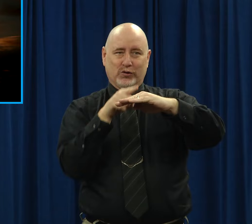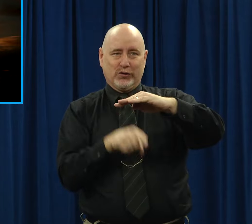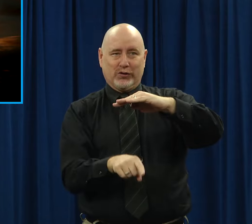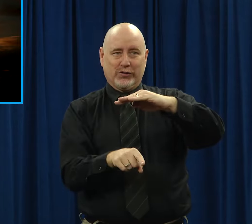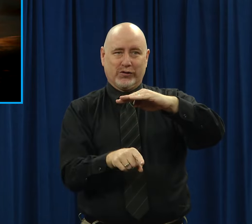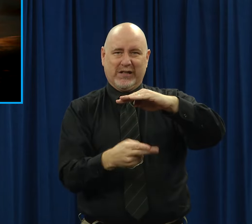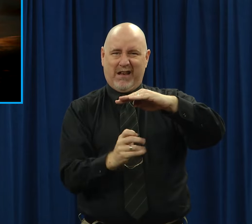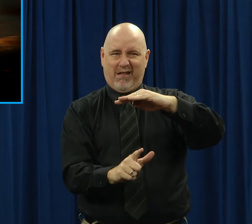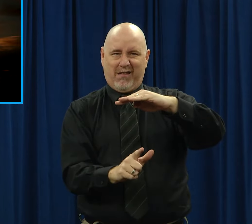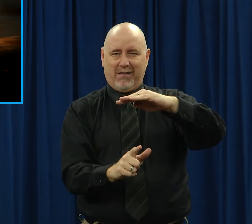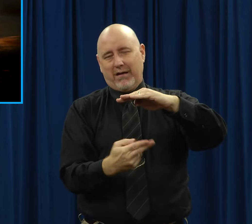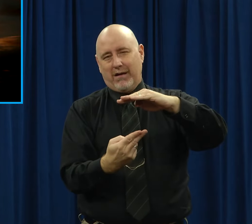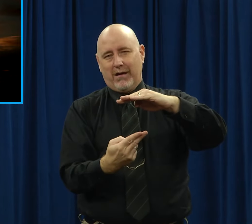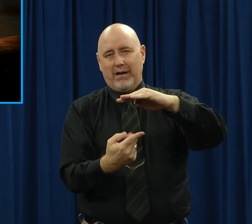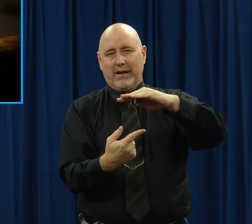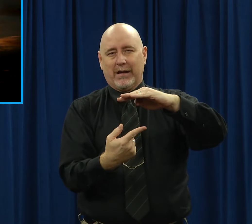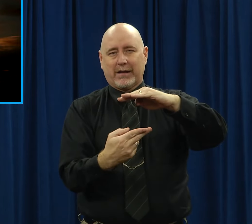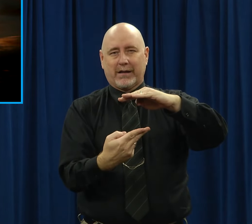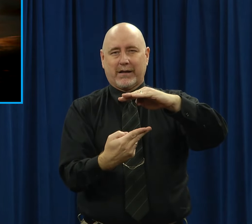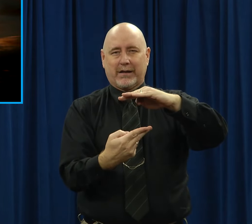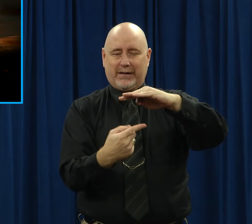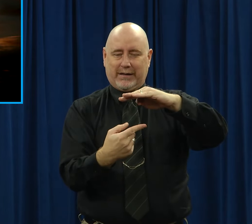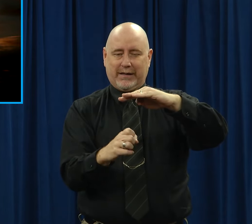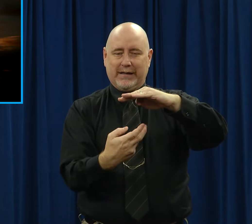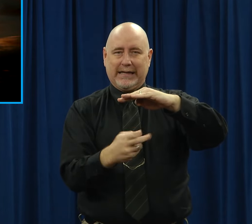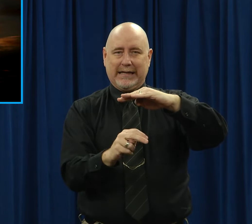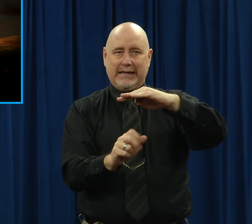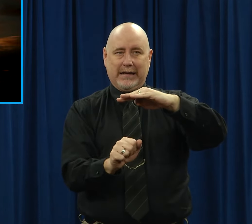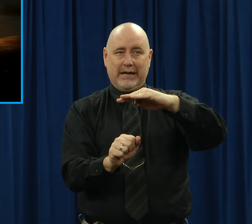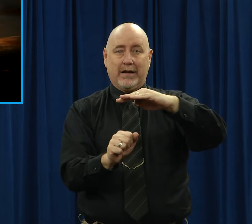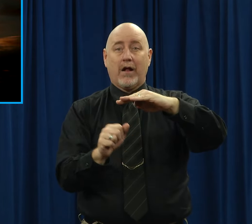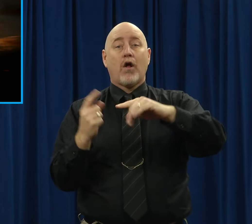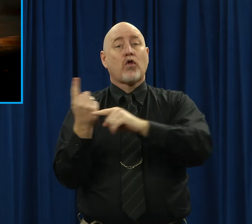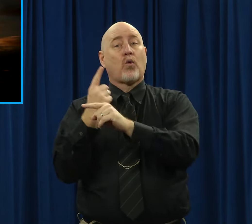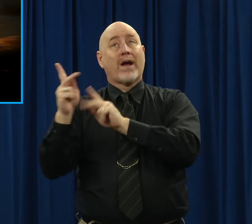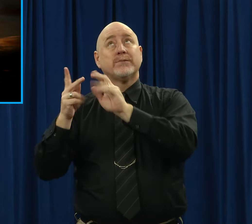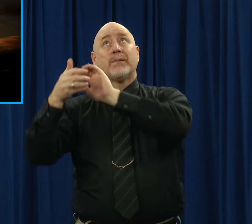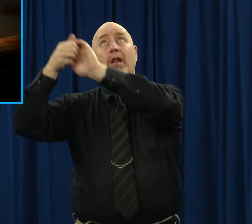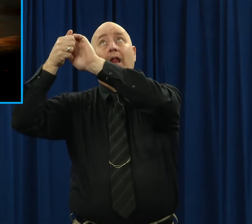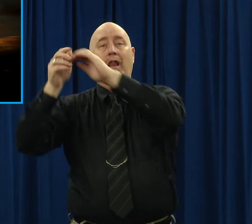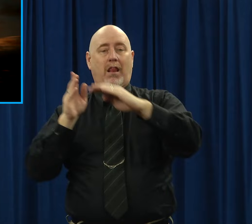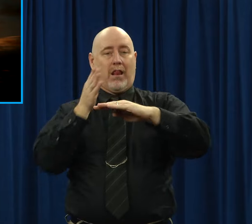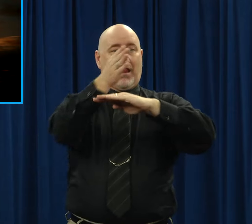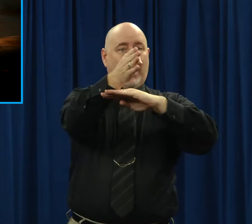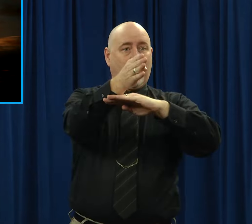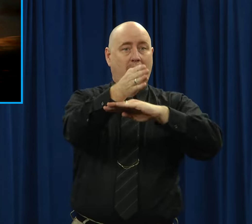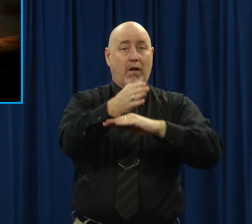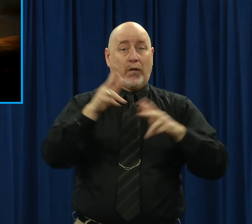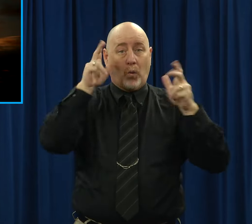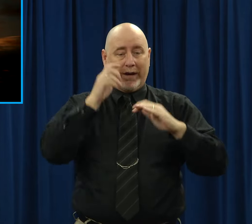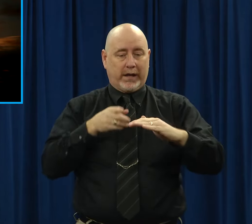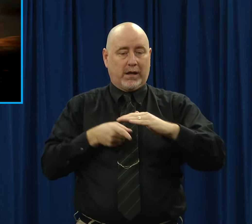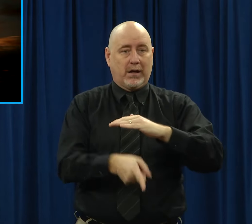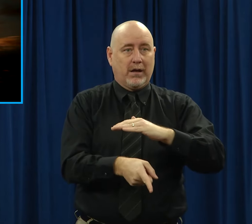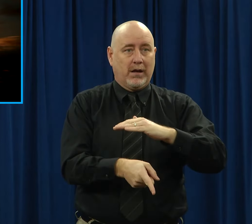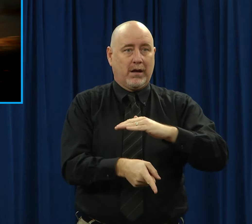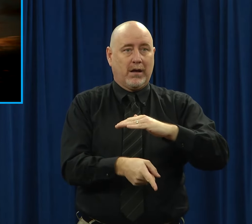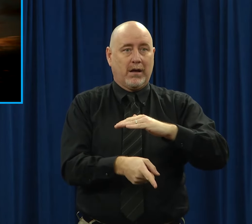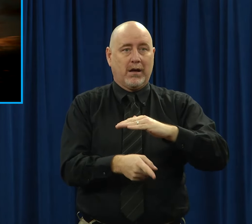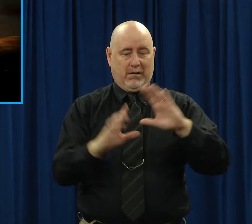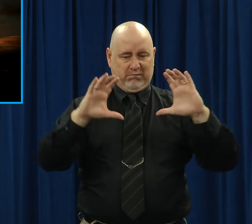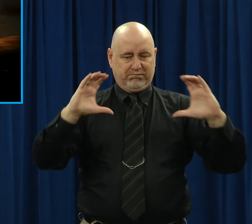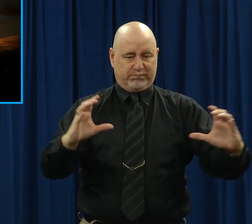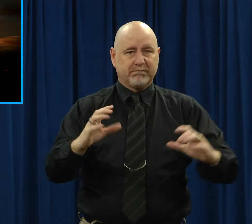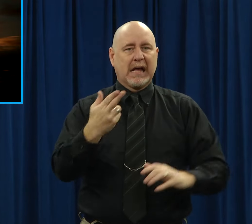of Hades. In Hades, there is a place where the righteous go, and there is a place where the wicked